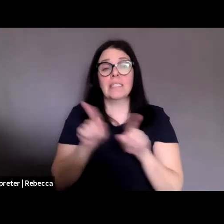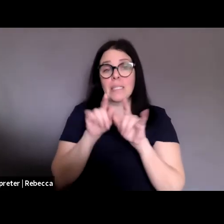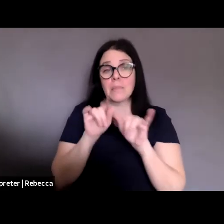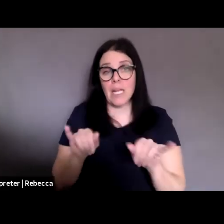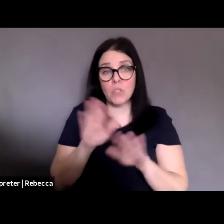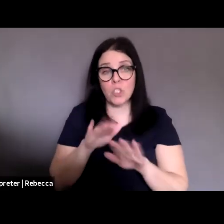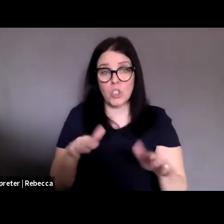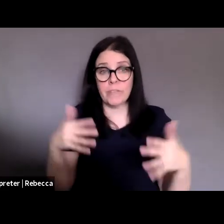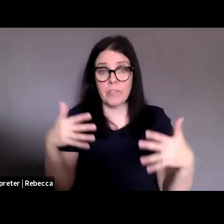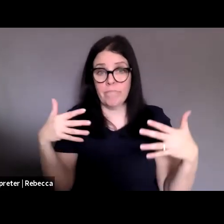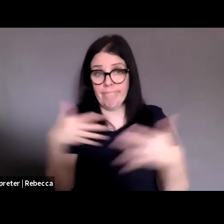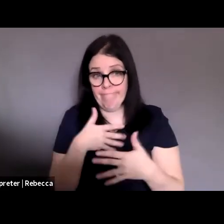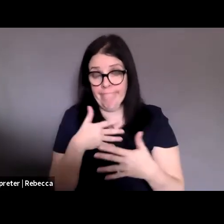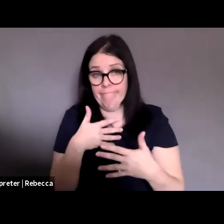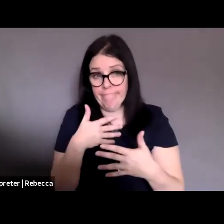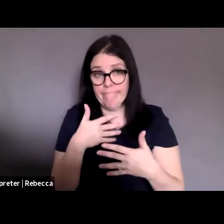forced removal.